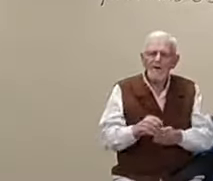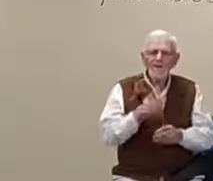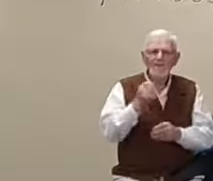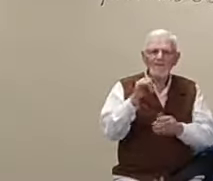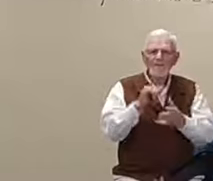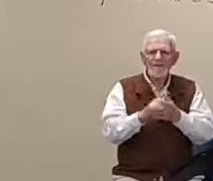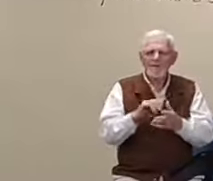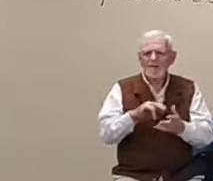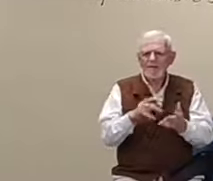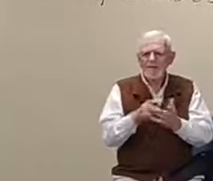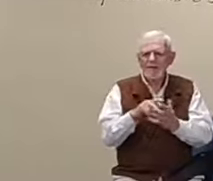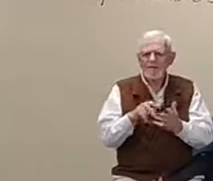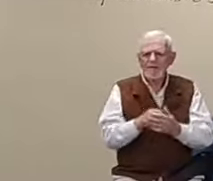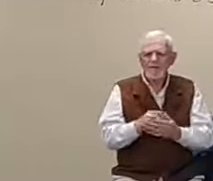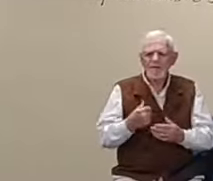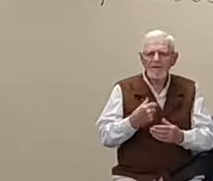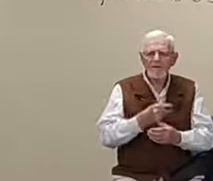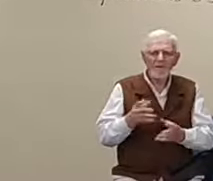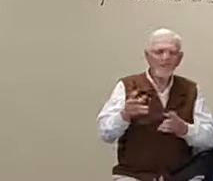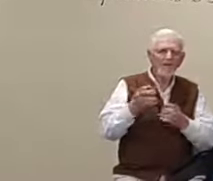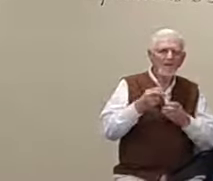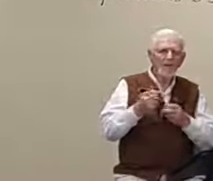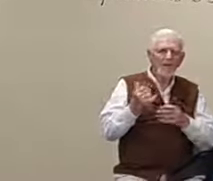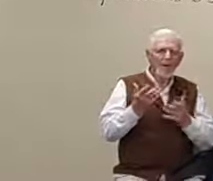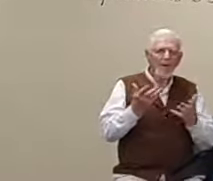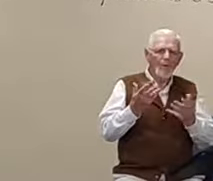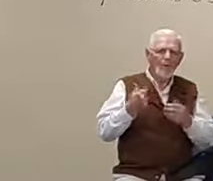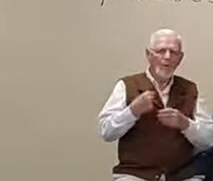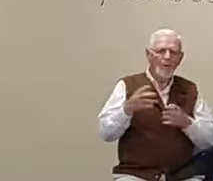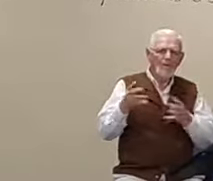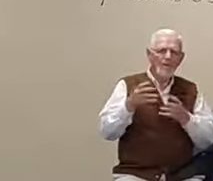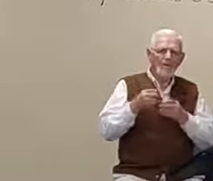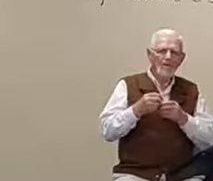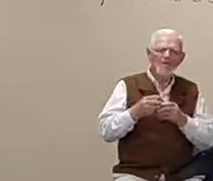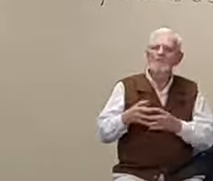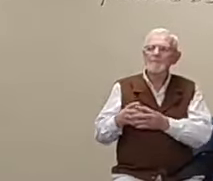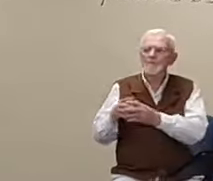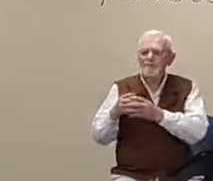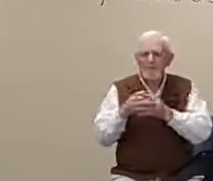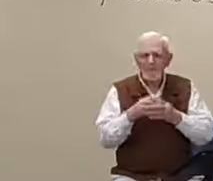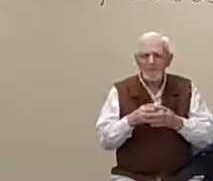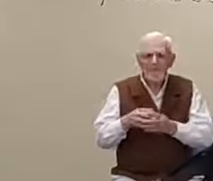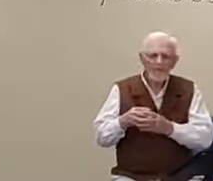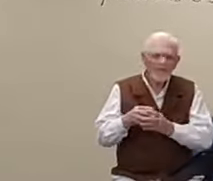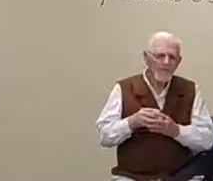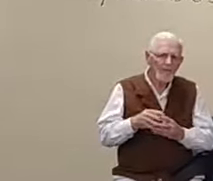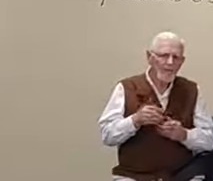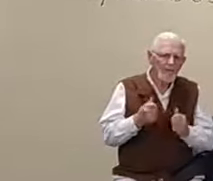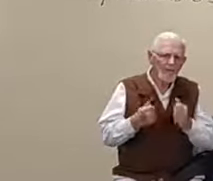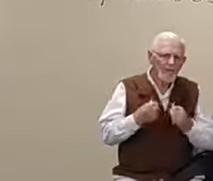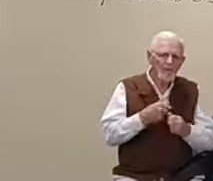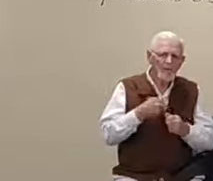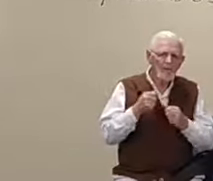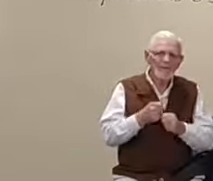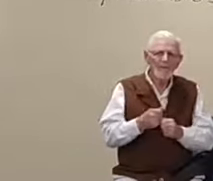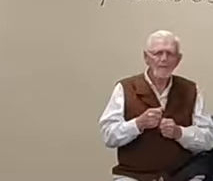again, we've received what we've received as Americans, so that we can love